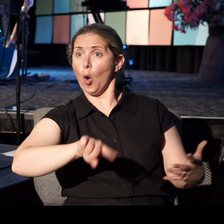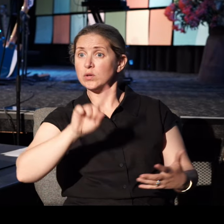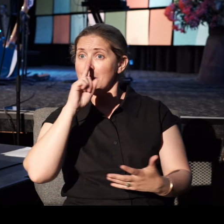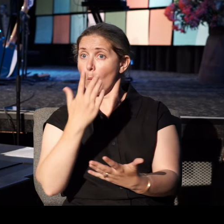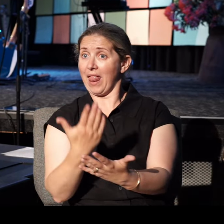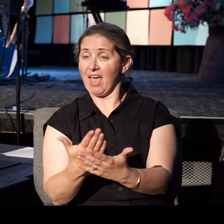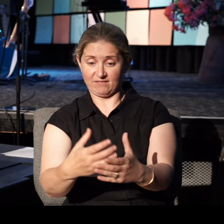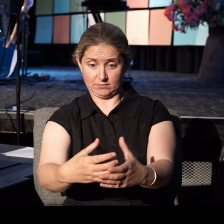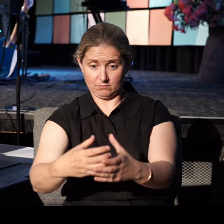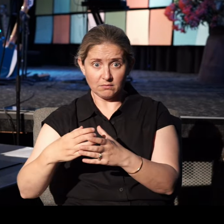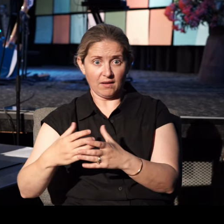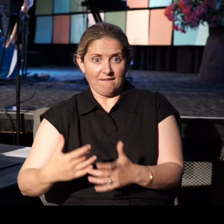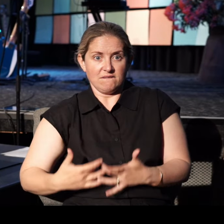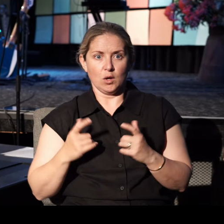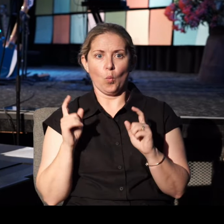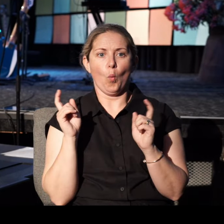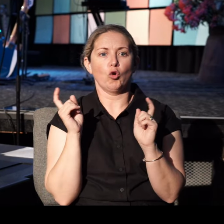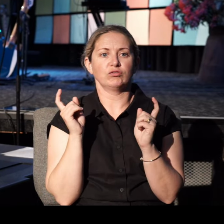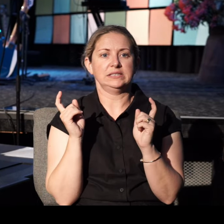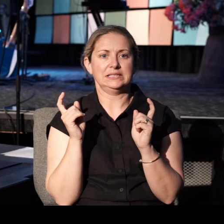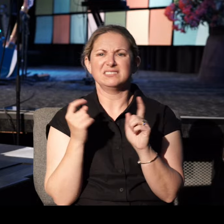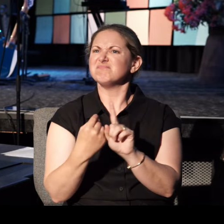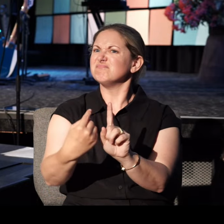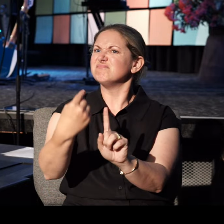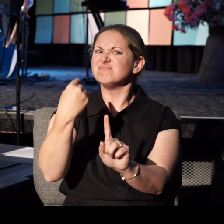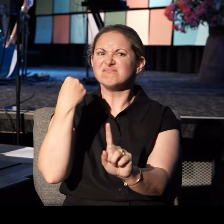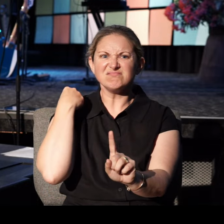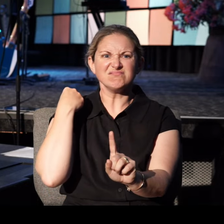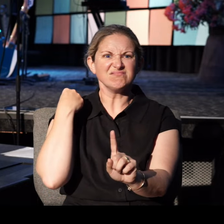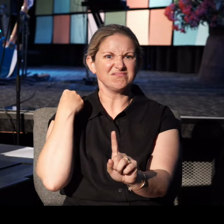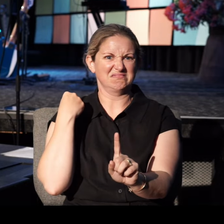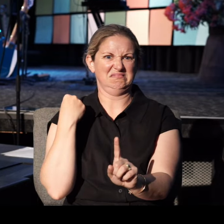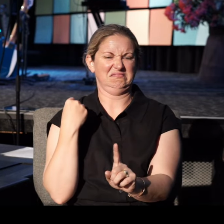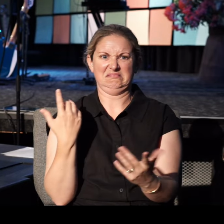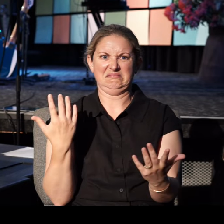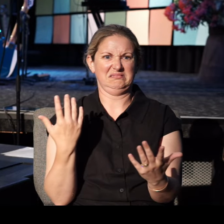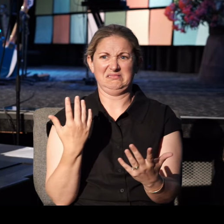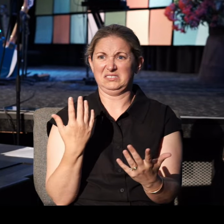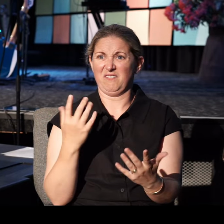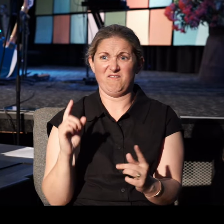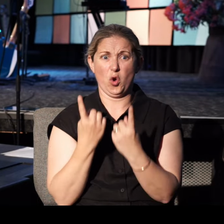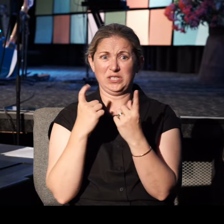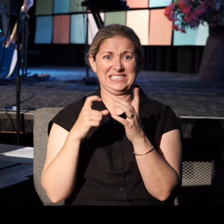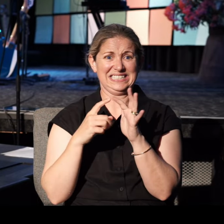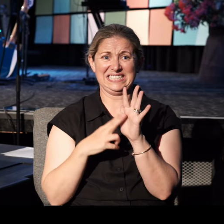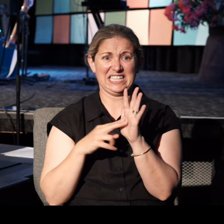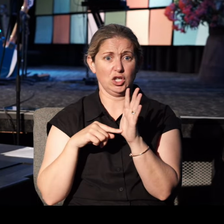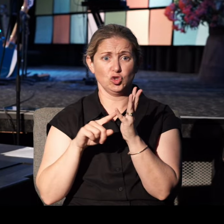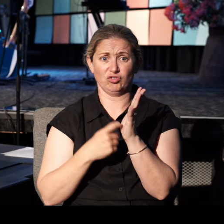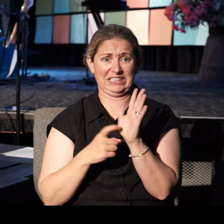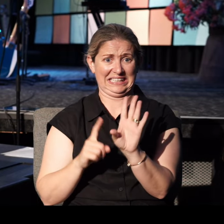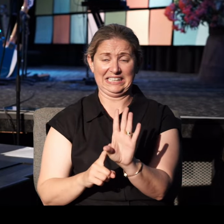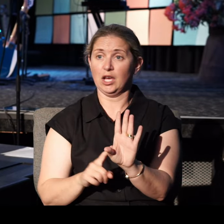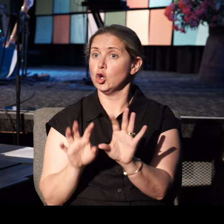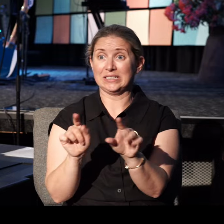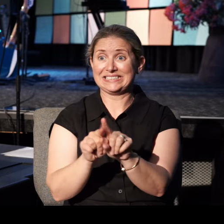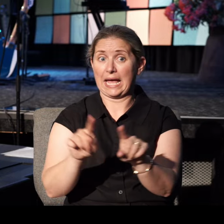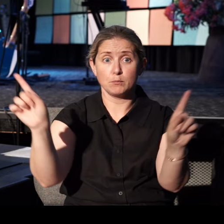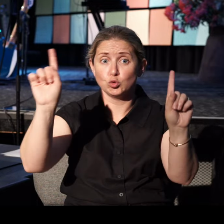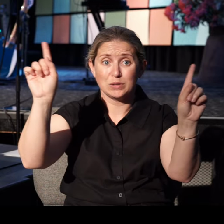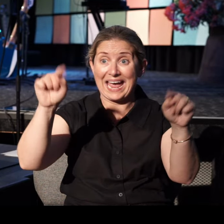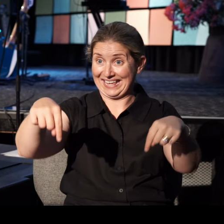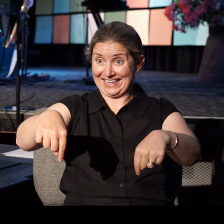This is first century. So there weren't churches on every street corner. It's not like people were always leaving churches and going to other places like